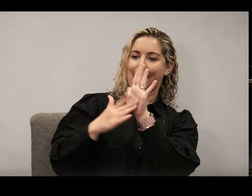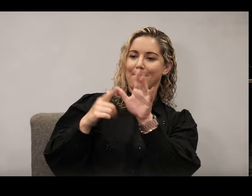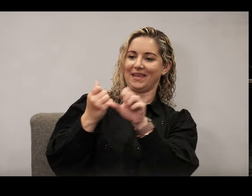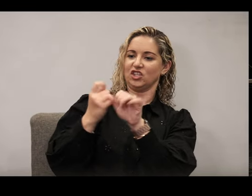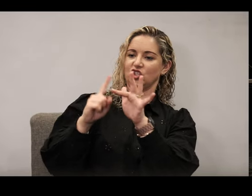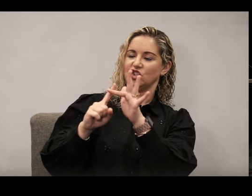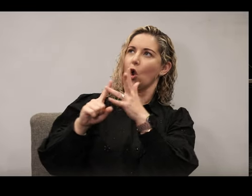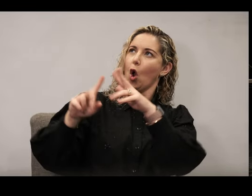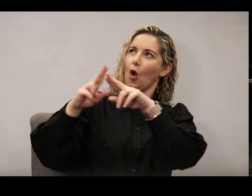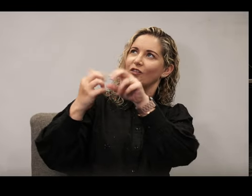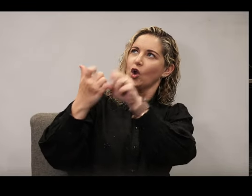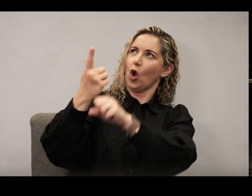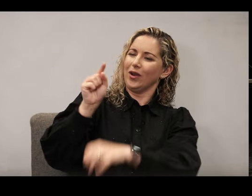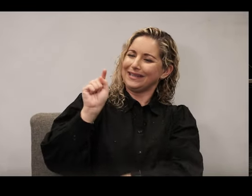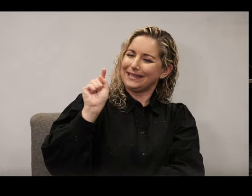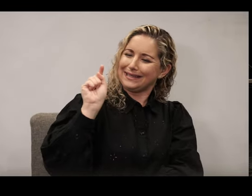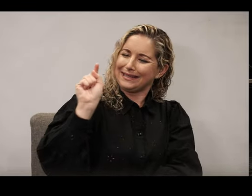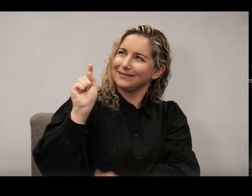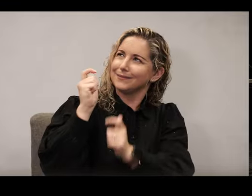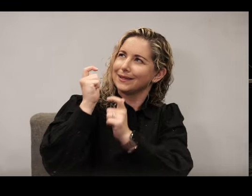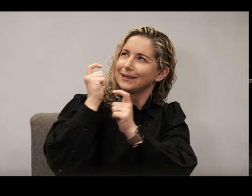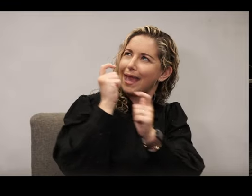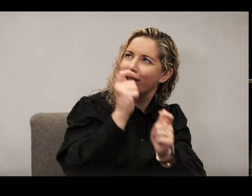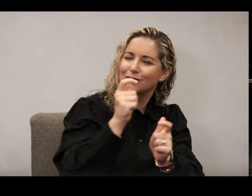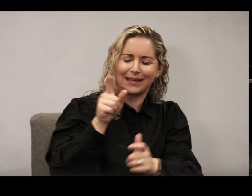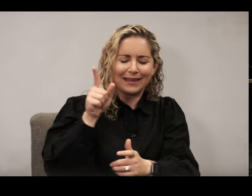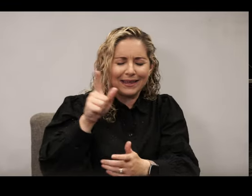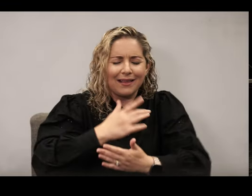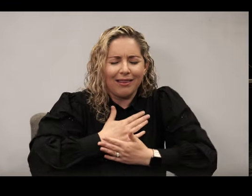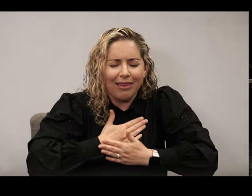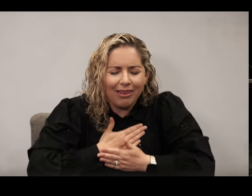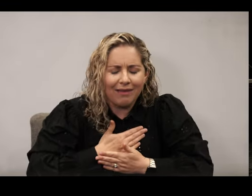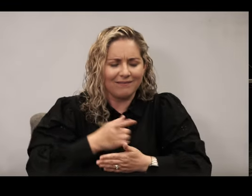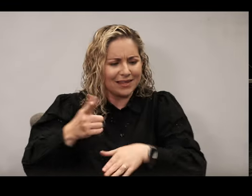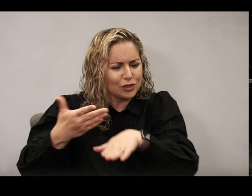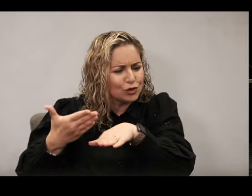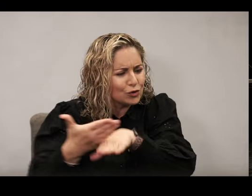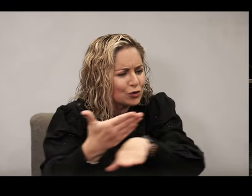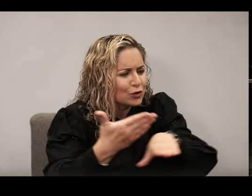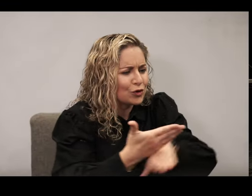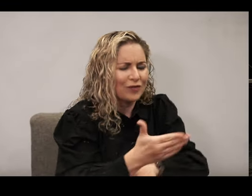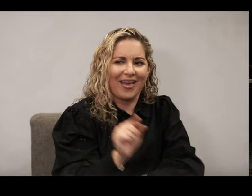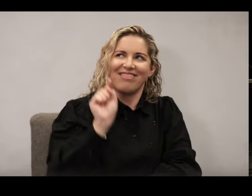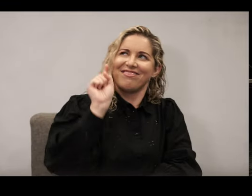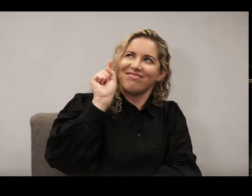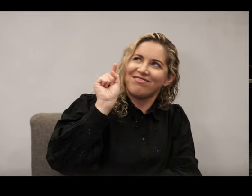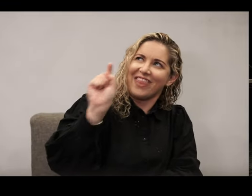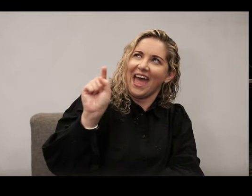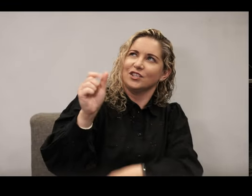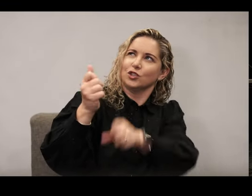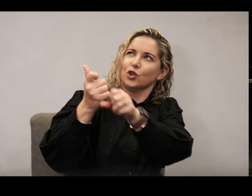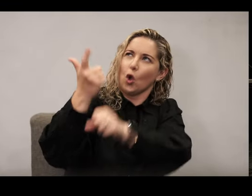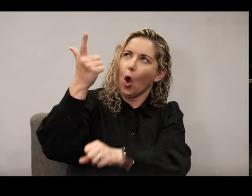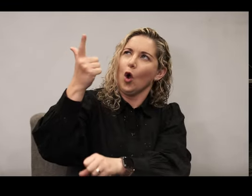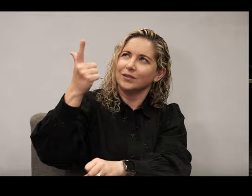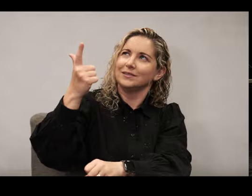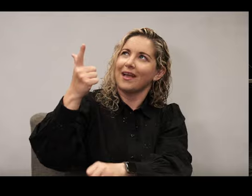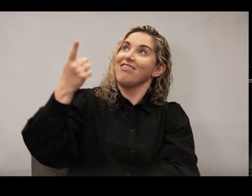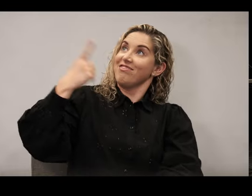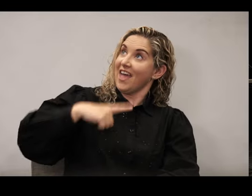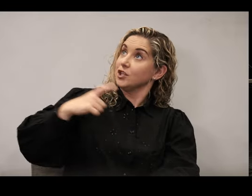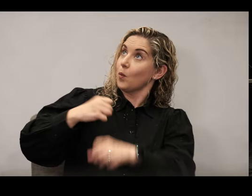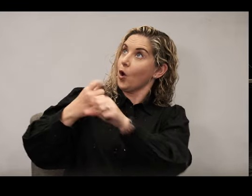obedience, towards humans loving service, towards creation loving rule. That's what we were created